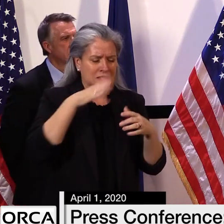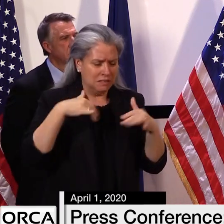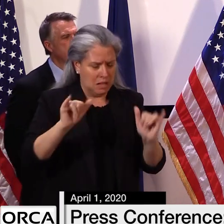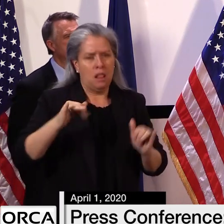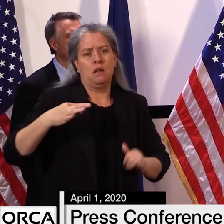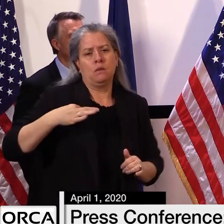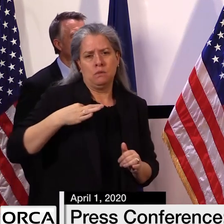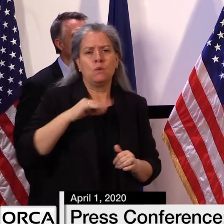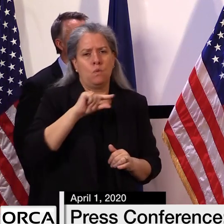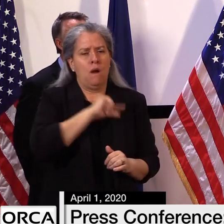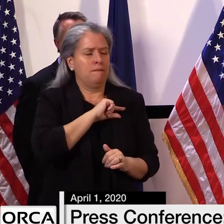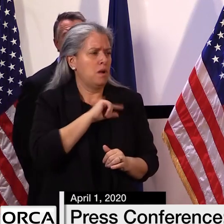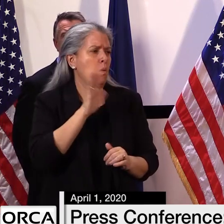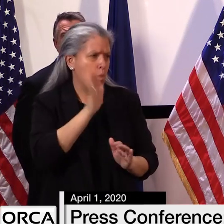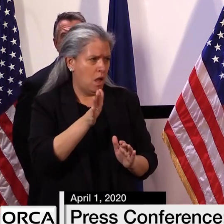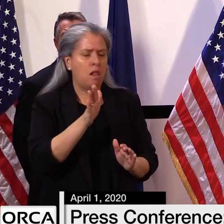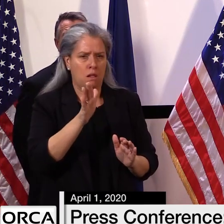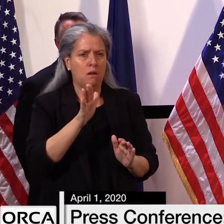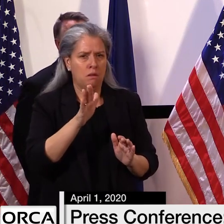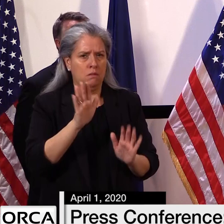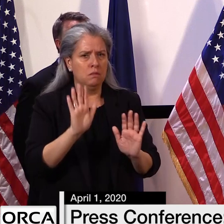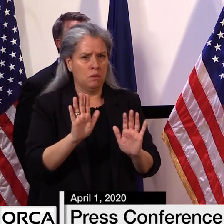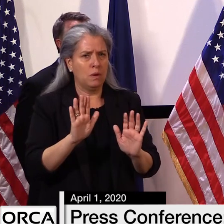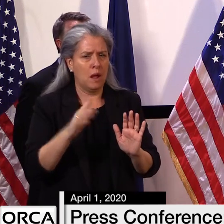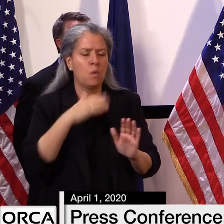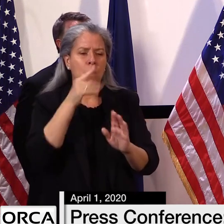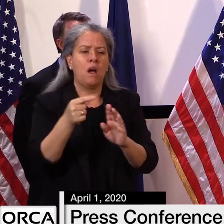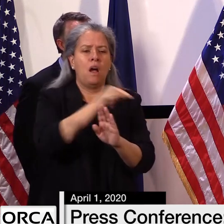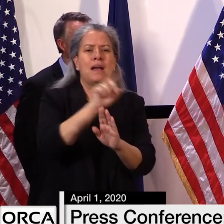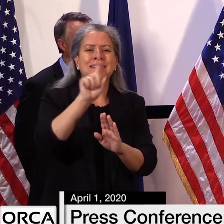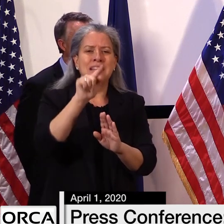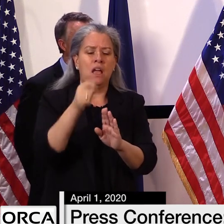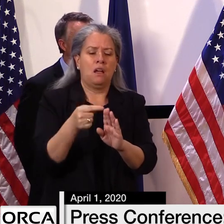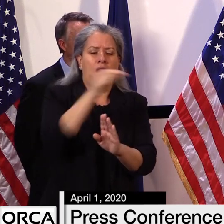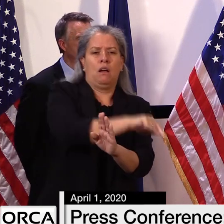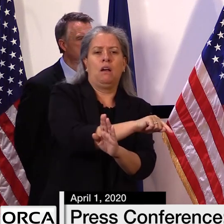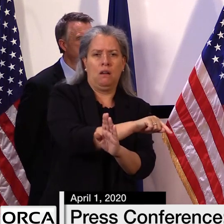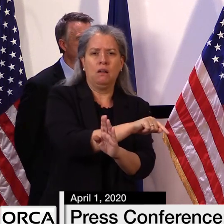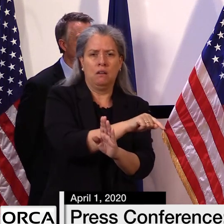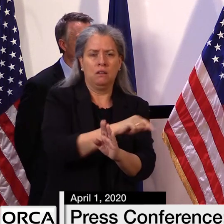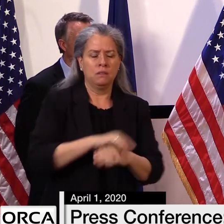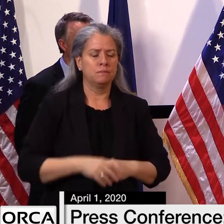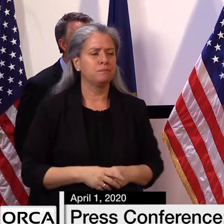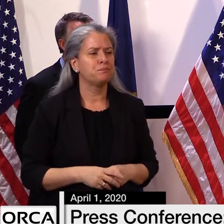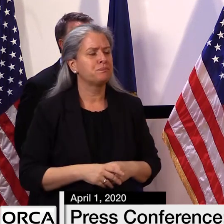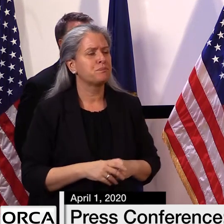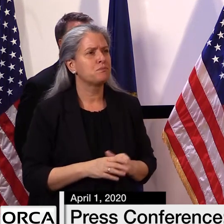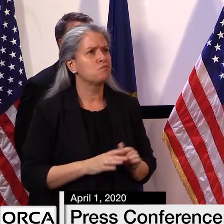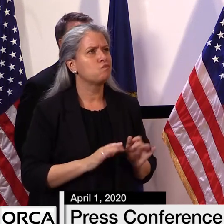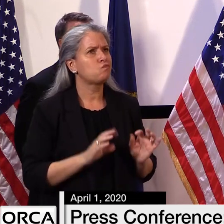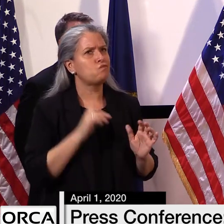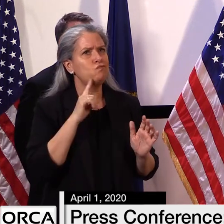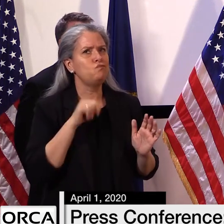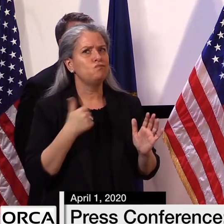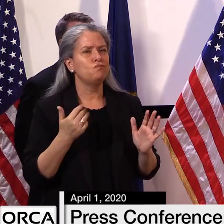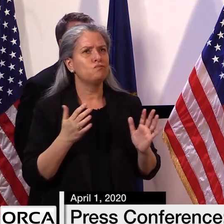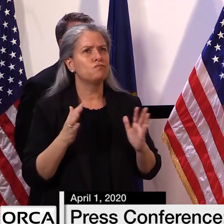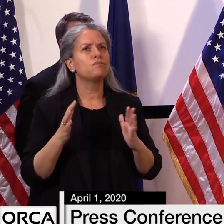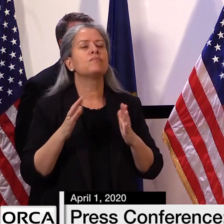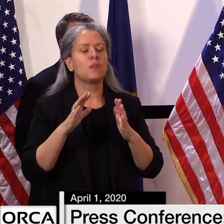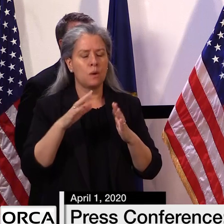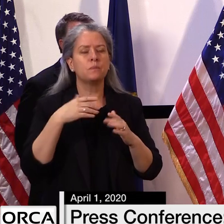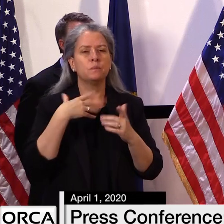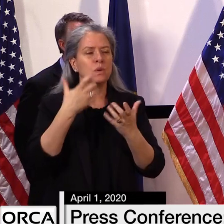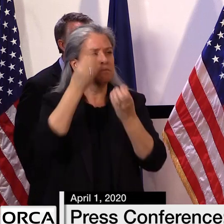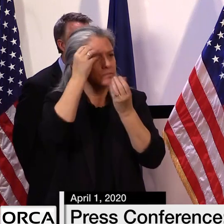for benefits. Those will get paid out. And finally, just a couple takeaways. One, again, as I said, I promise